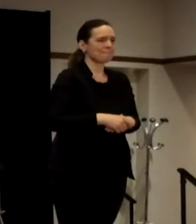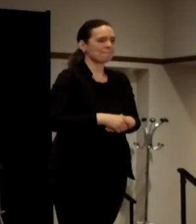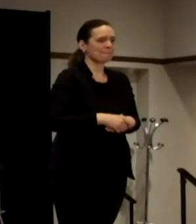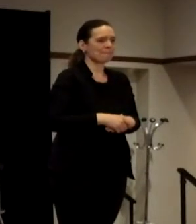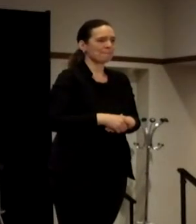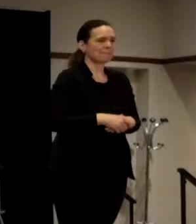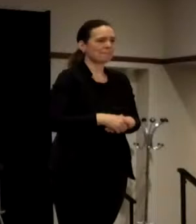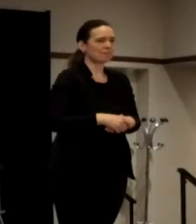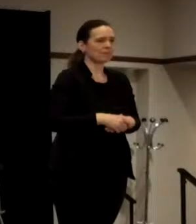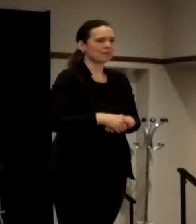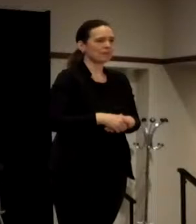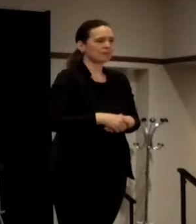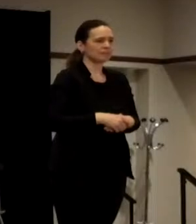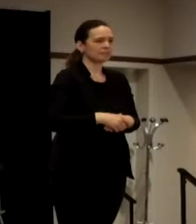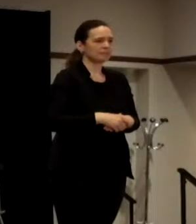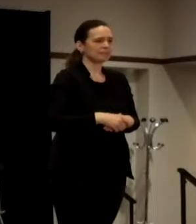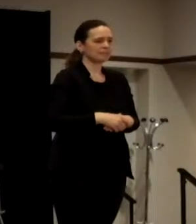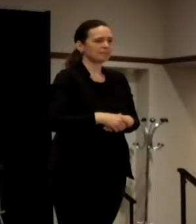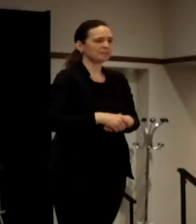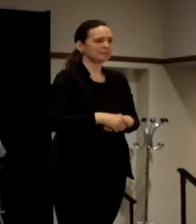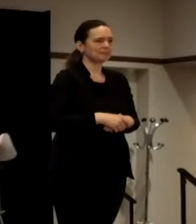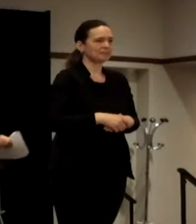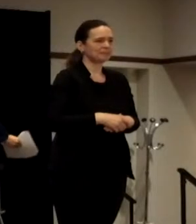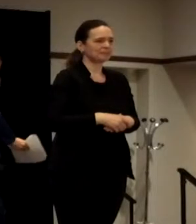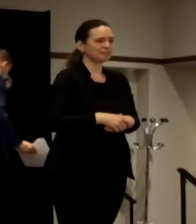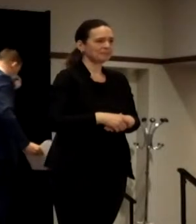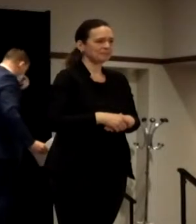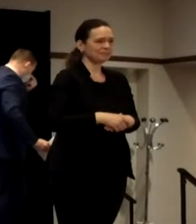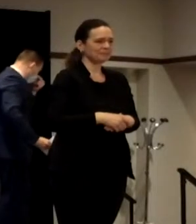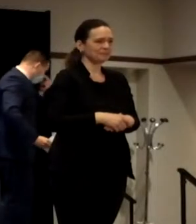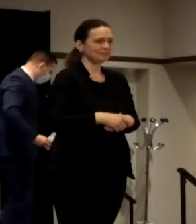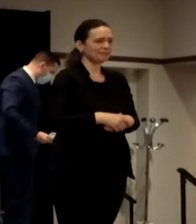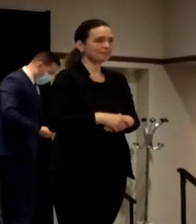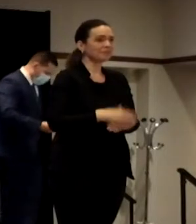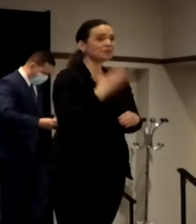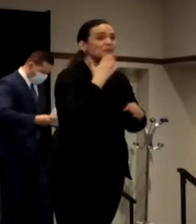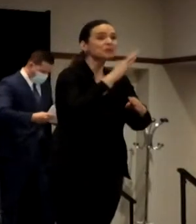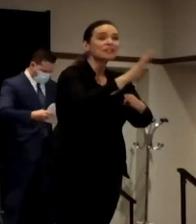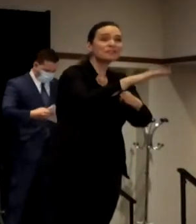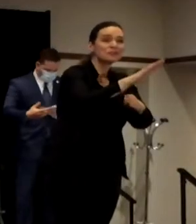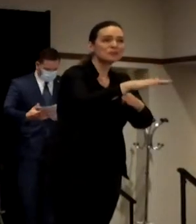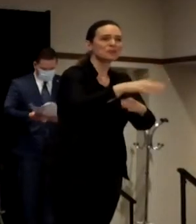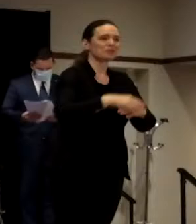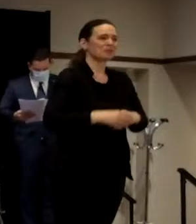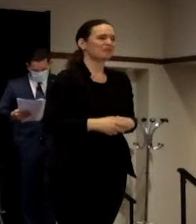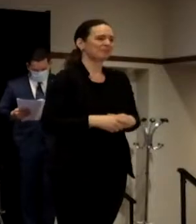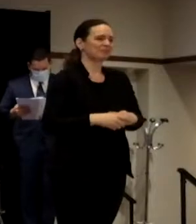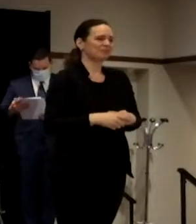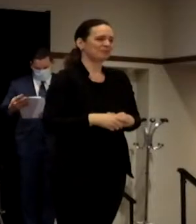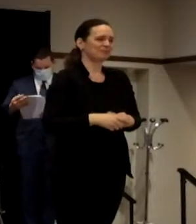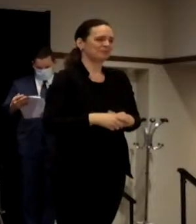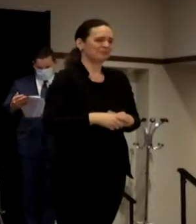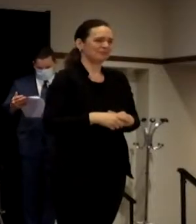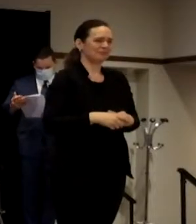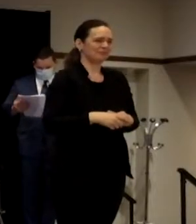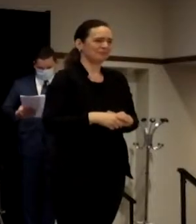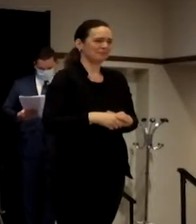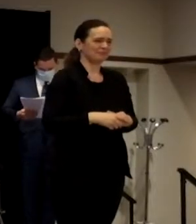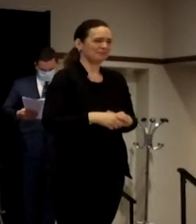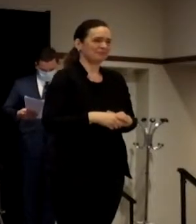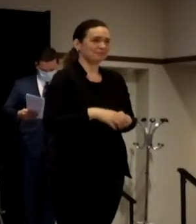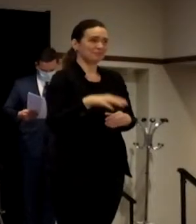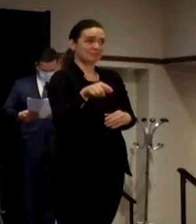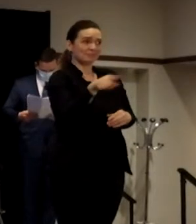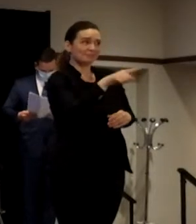Good afternoon. I think you all have been very anxiously waiting